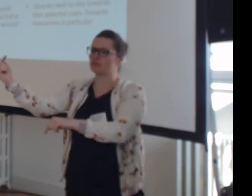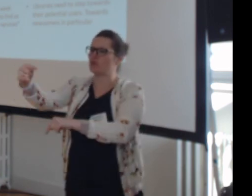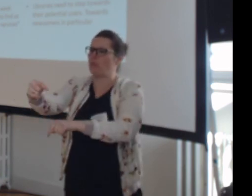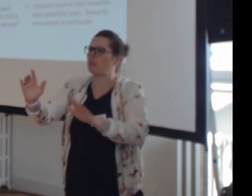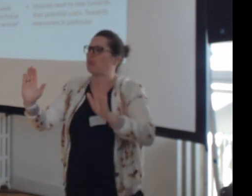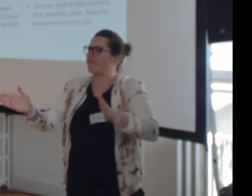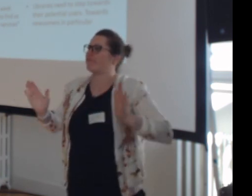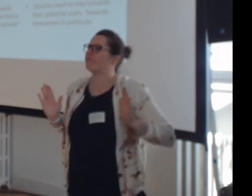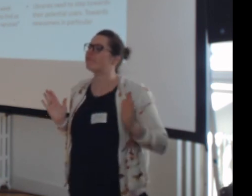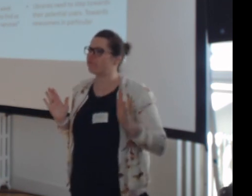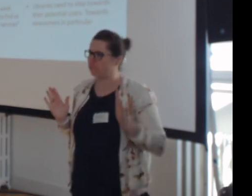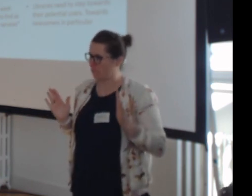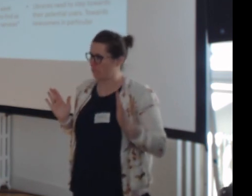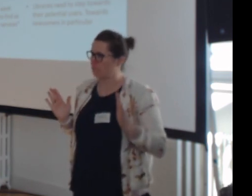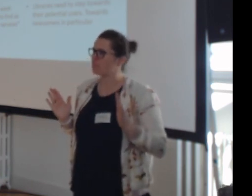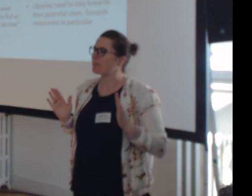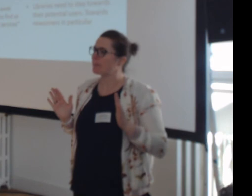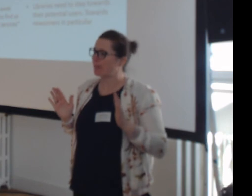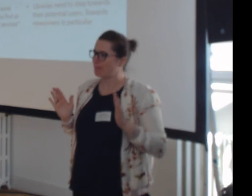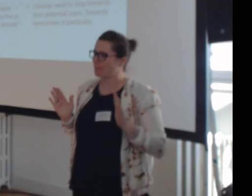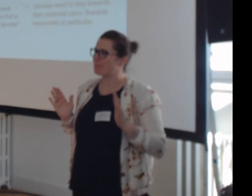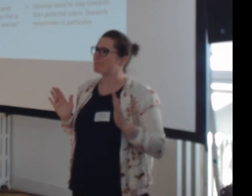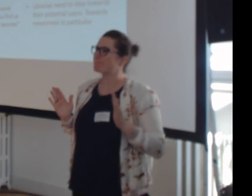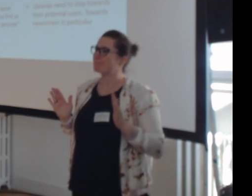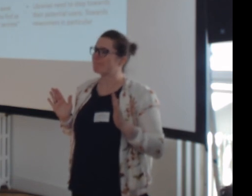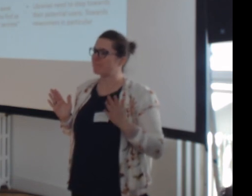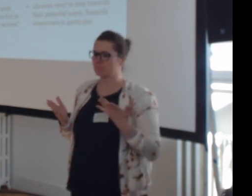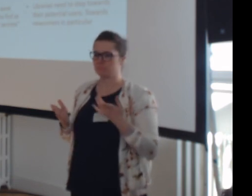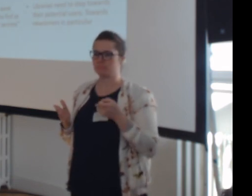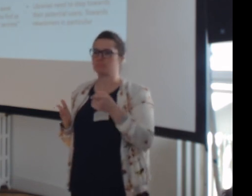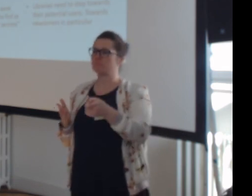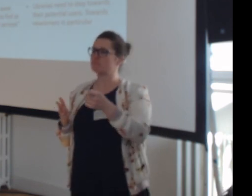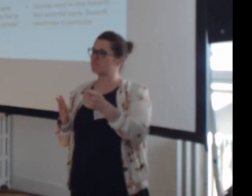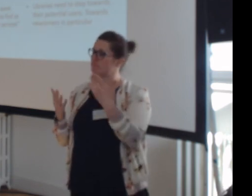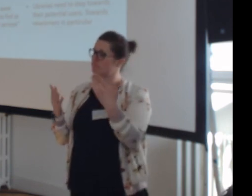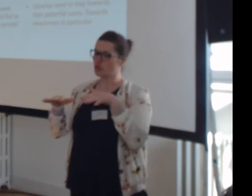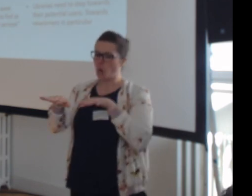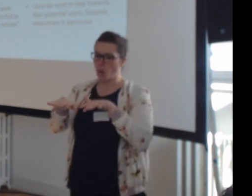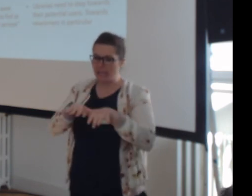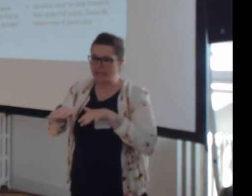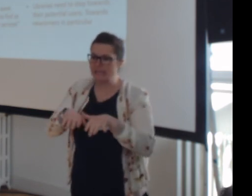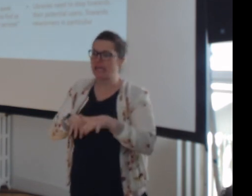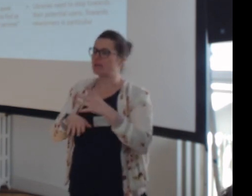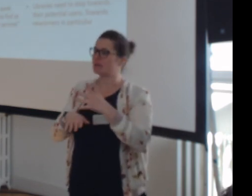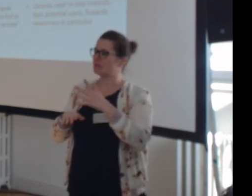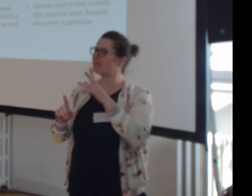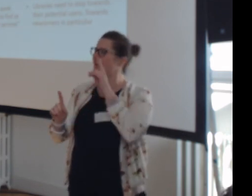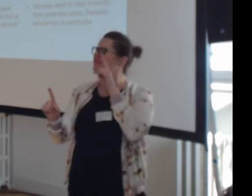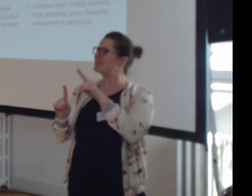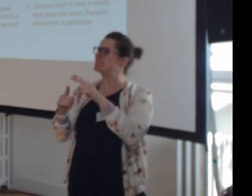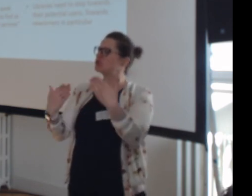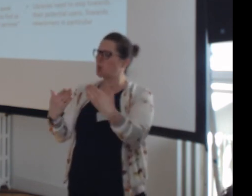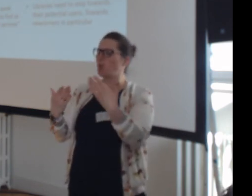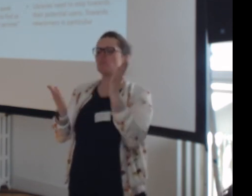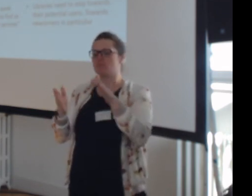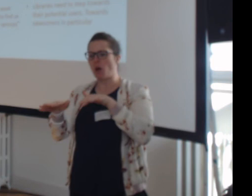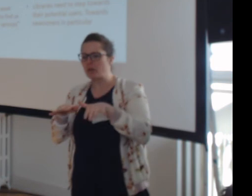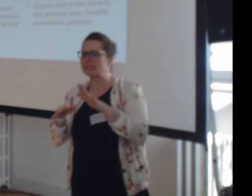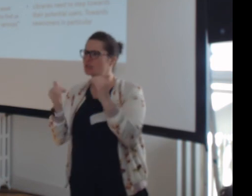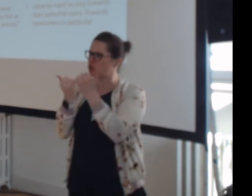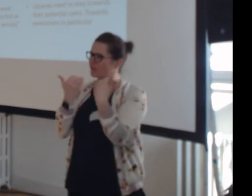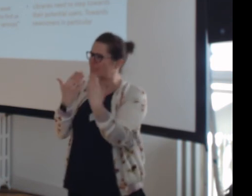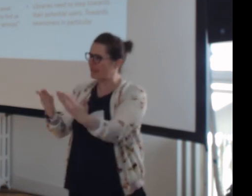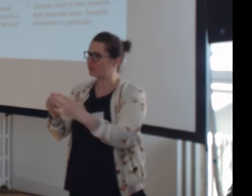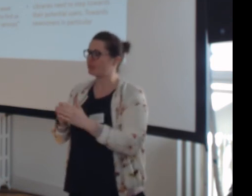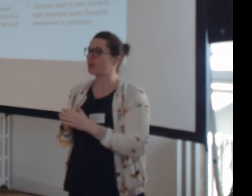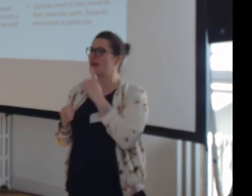libraries, very organization and service-based vision of what the library could be.